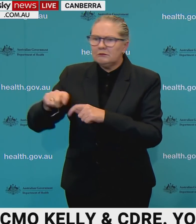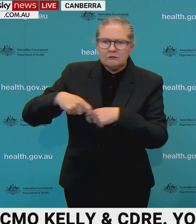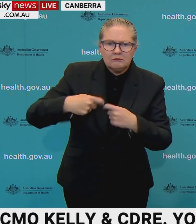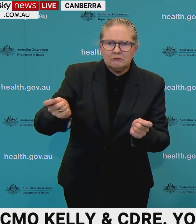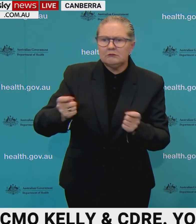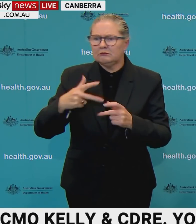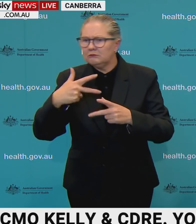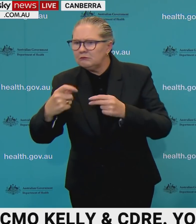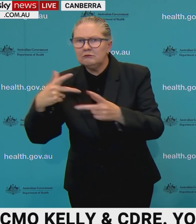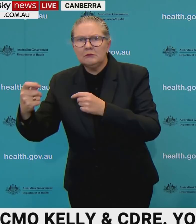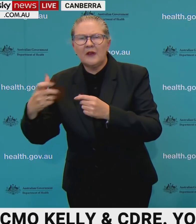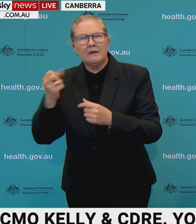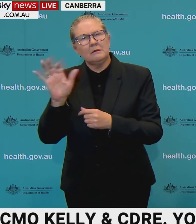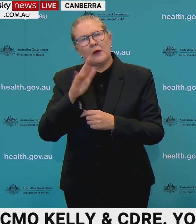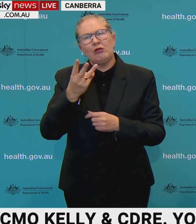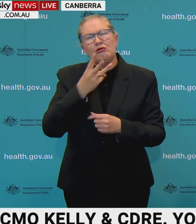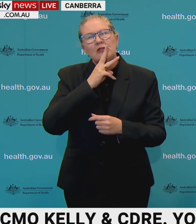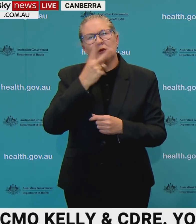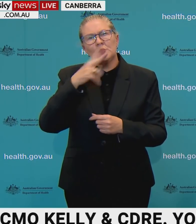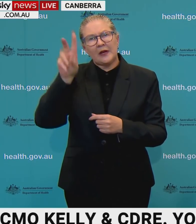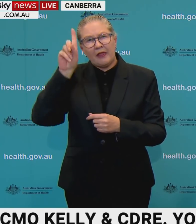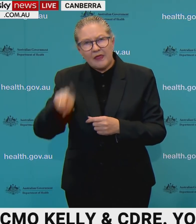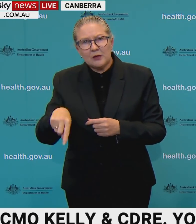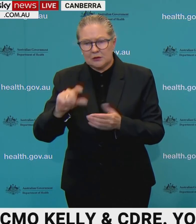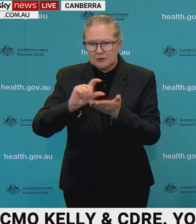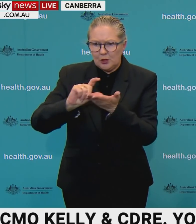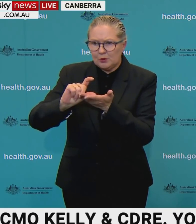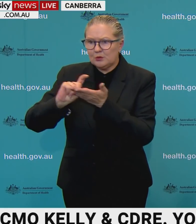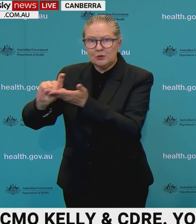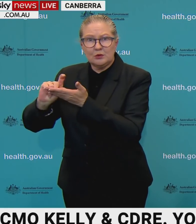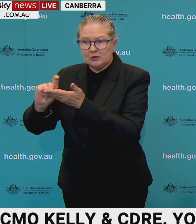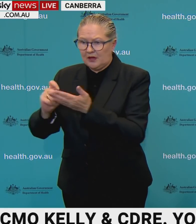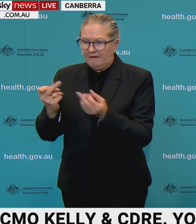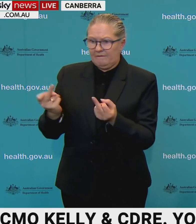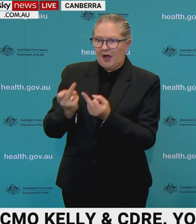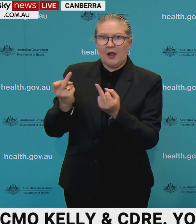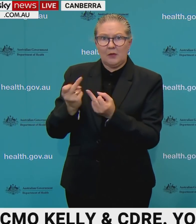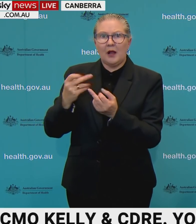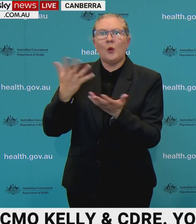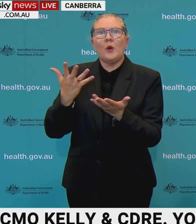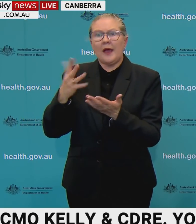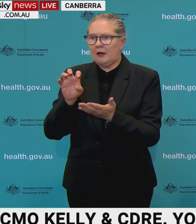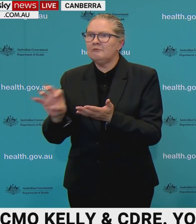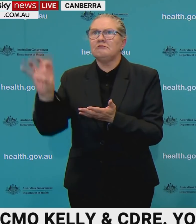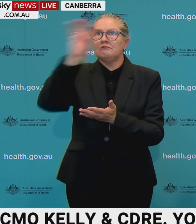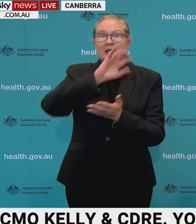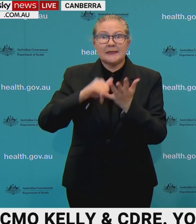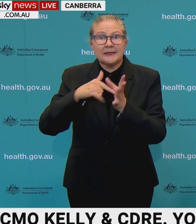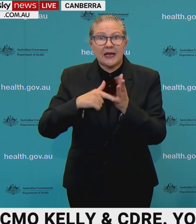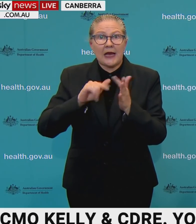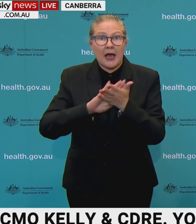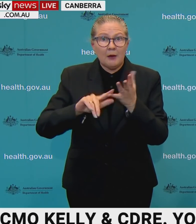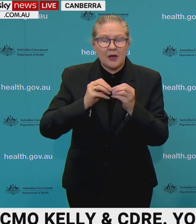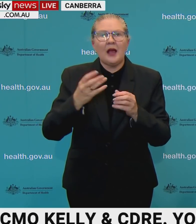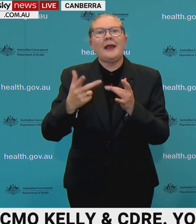administered, there are approximately 320,000 doses of vaccine available in state hubs, and another